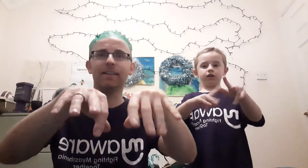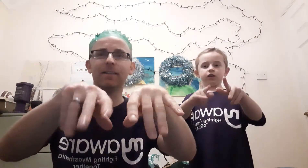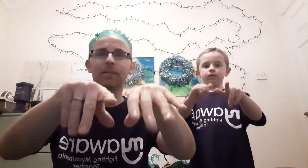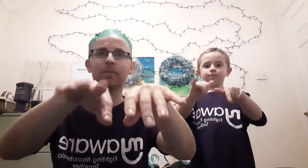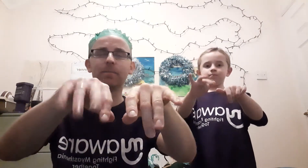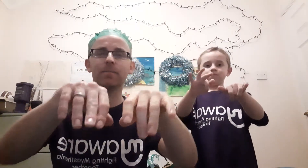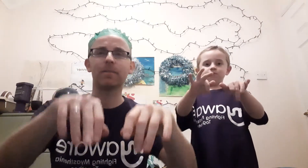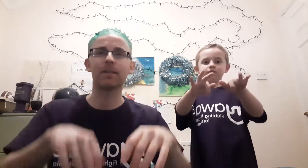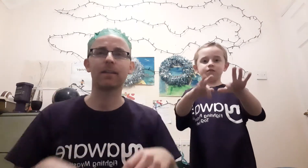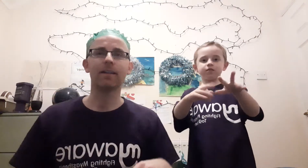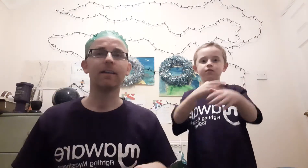streams.